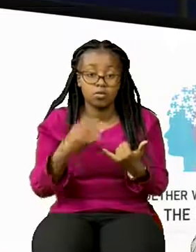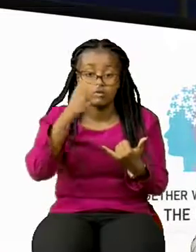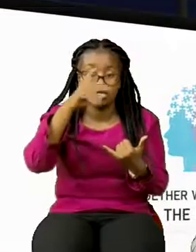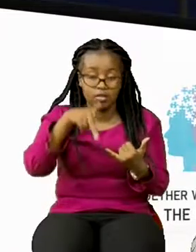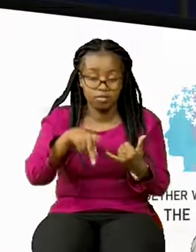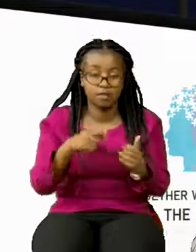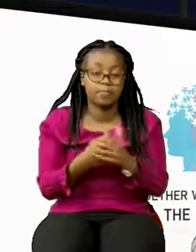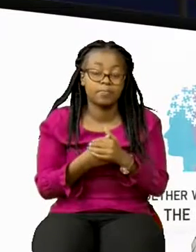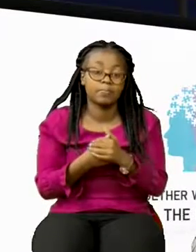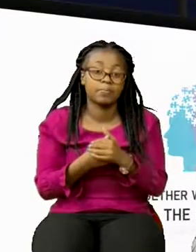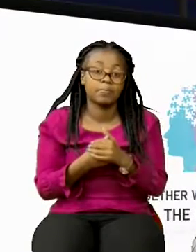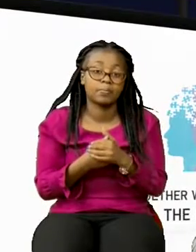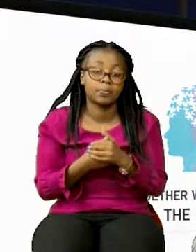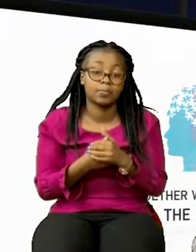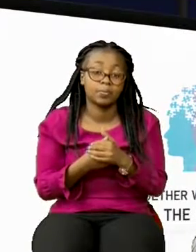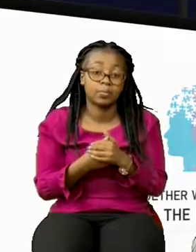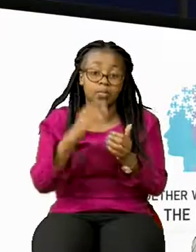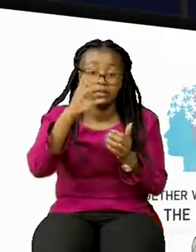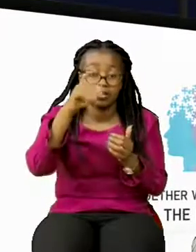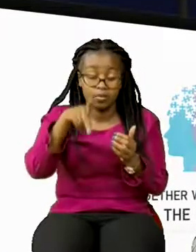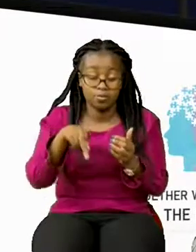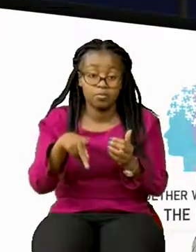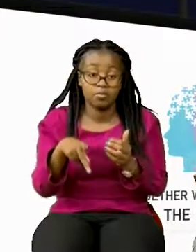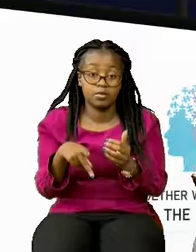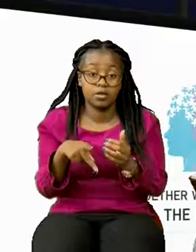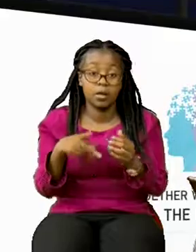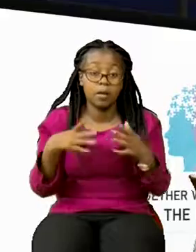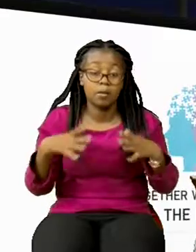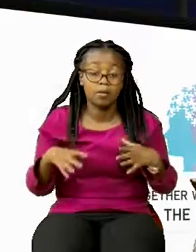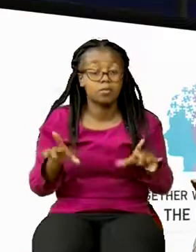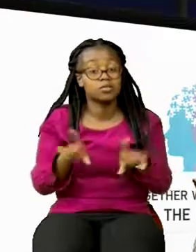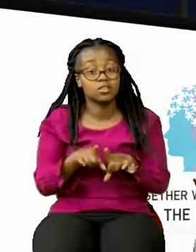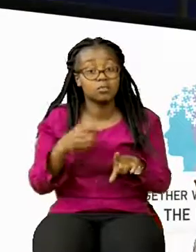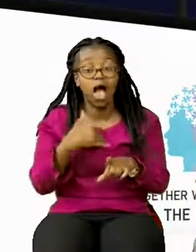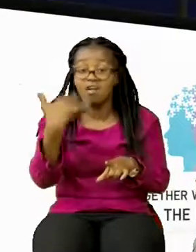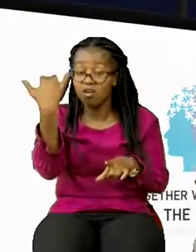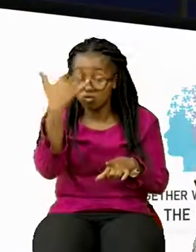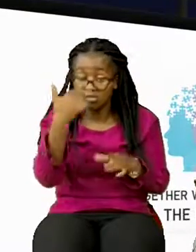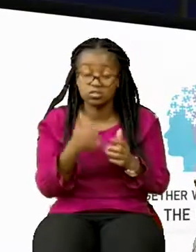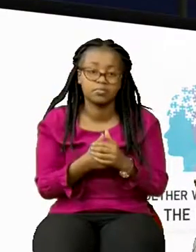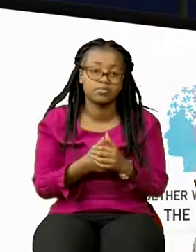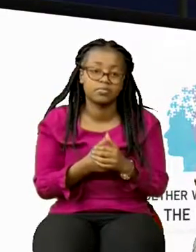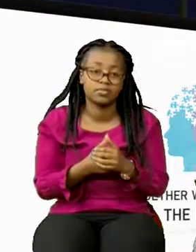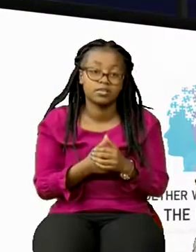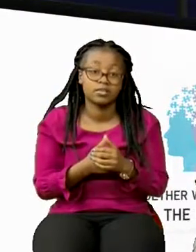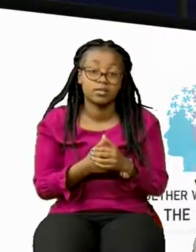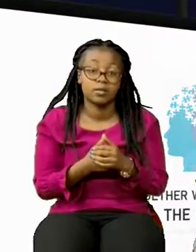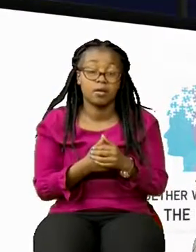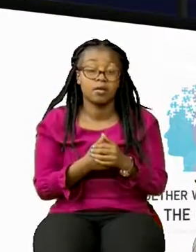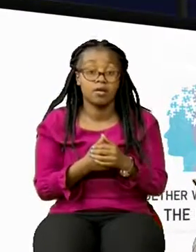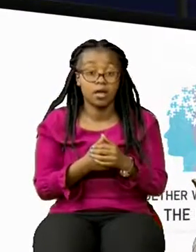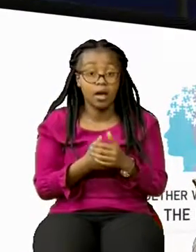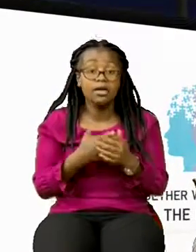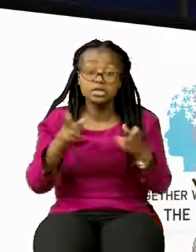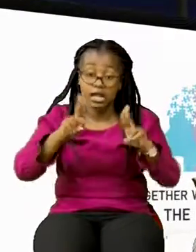cerebral palsy. Yes, cerebral palsy patients can also have autism. It's a tough pill, but yes,